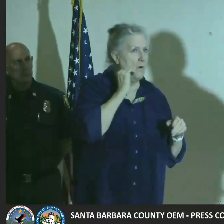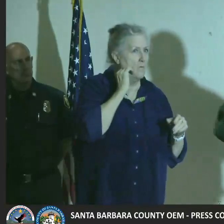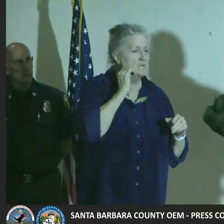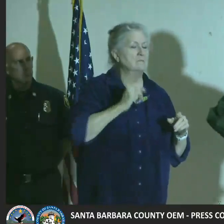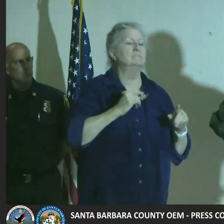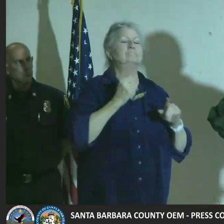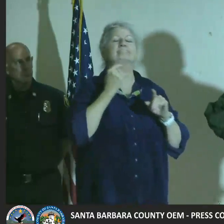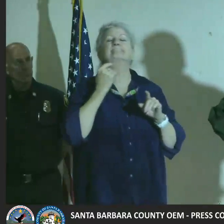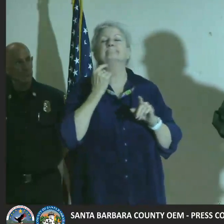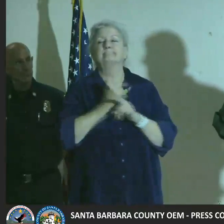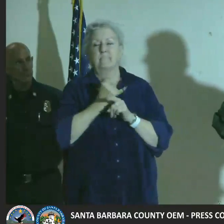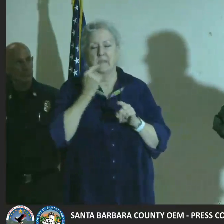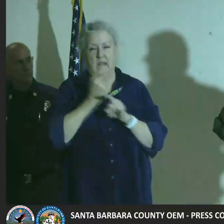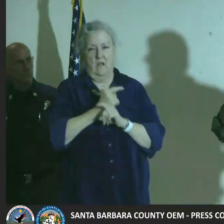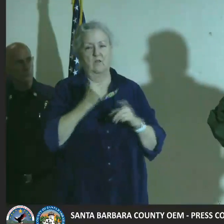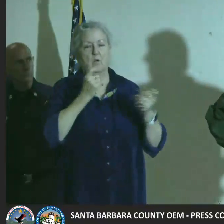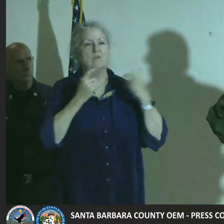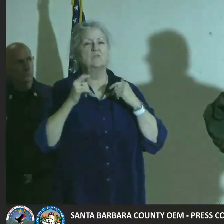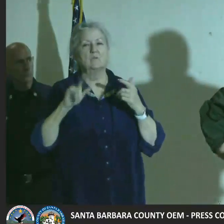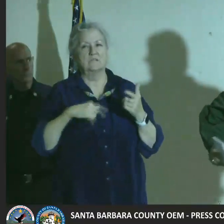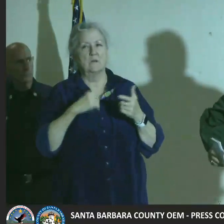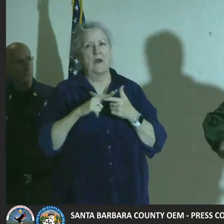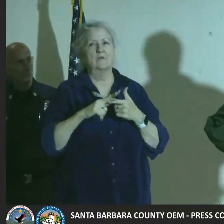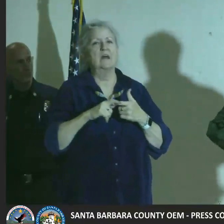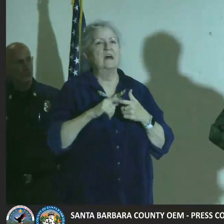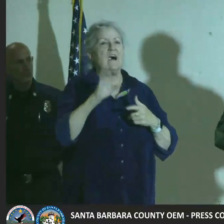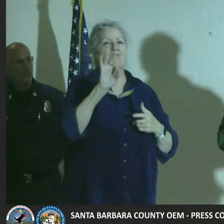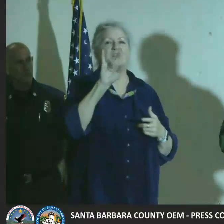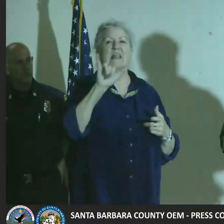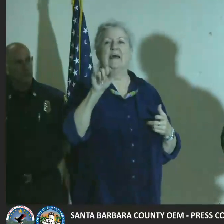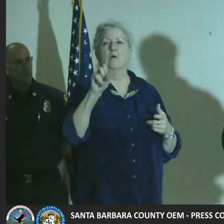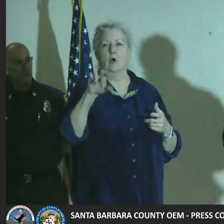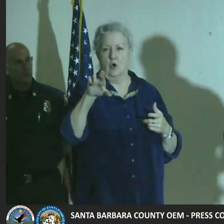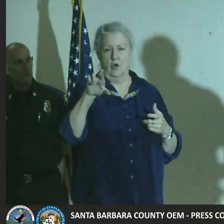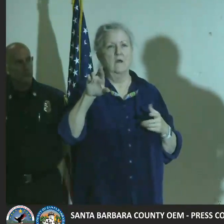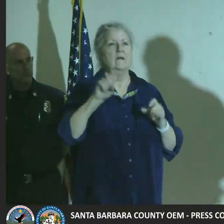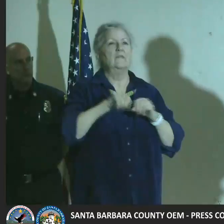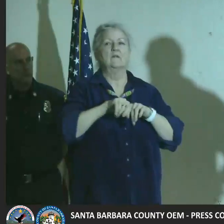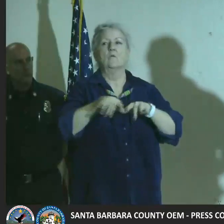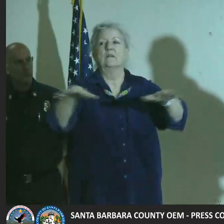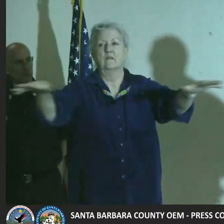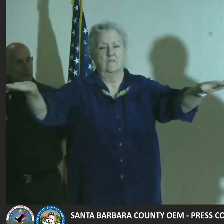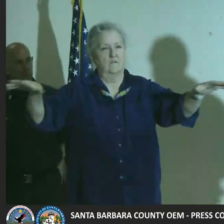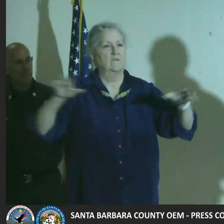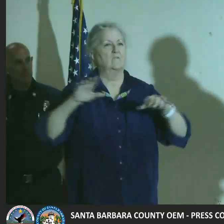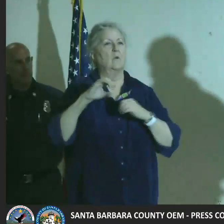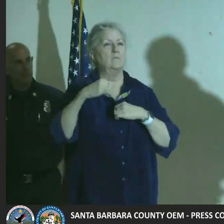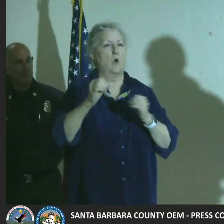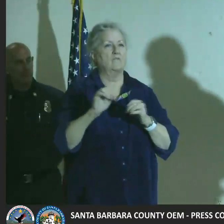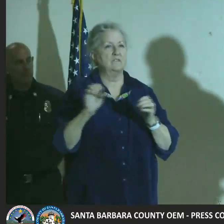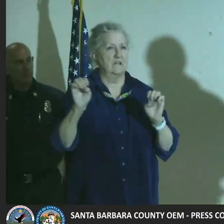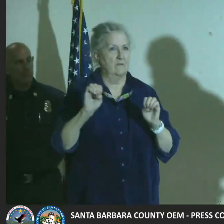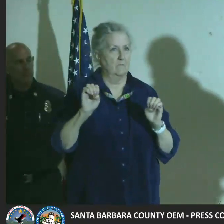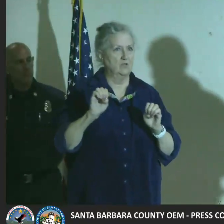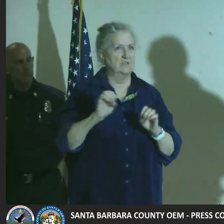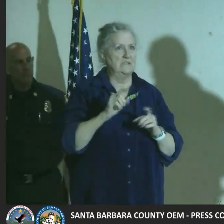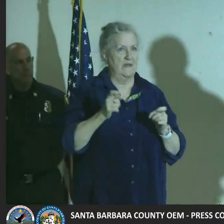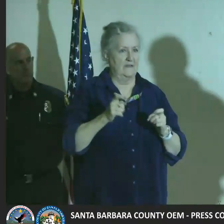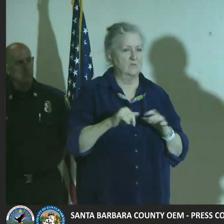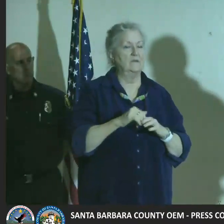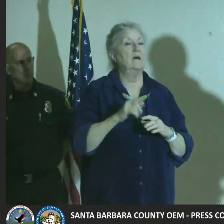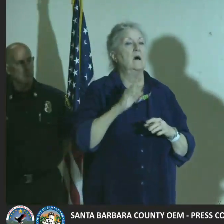Correct. The question was asking about a flyer that went out from the Office of Emergency Management about